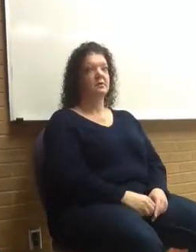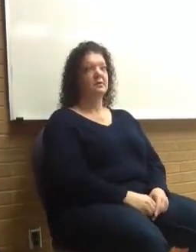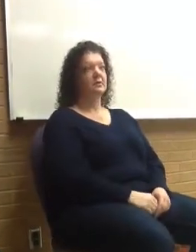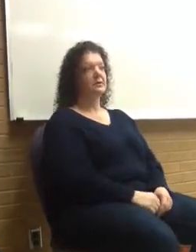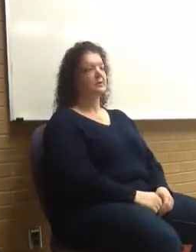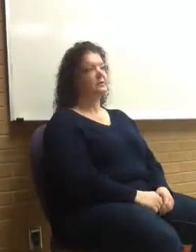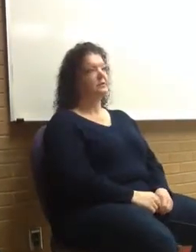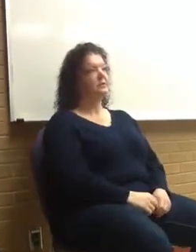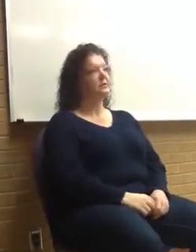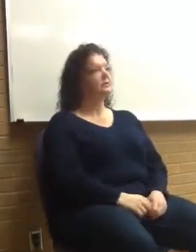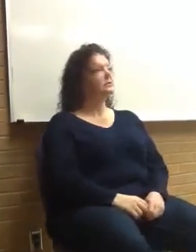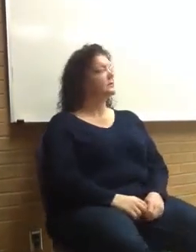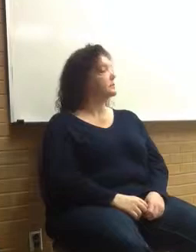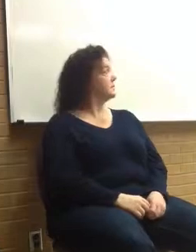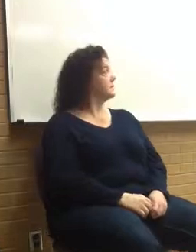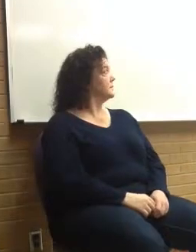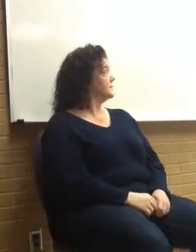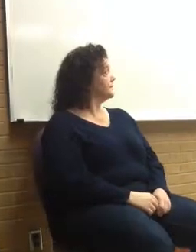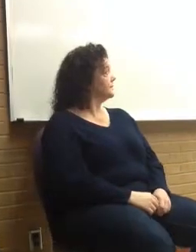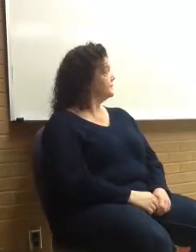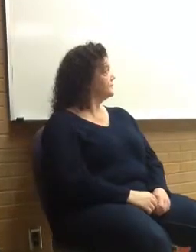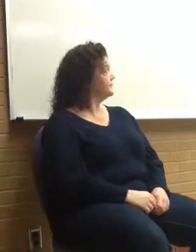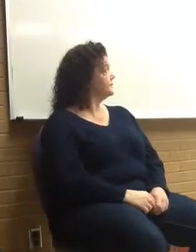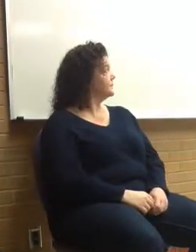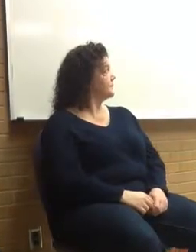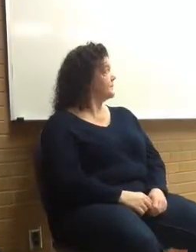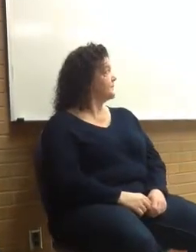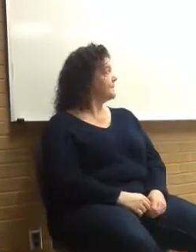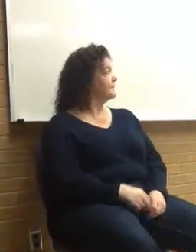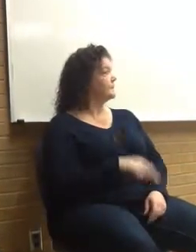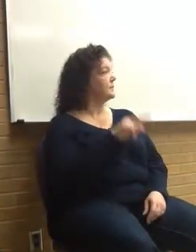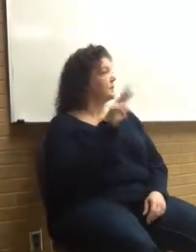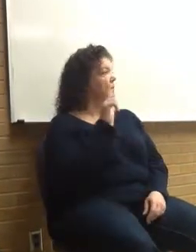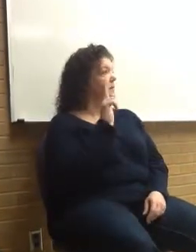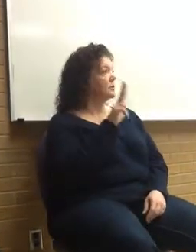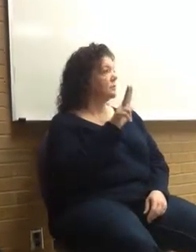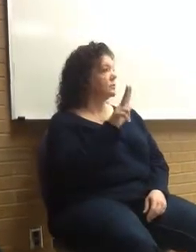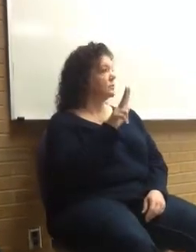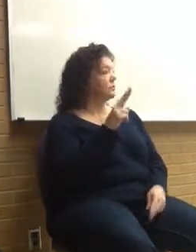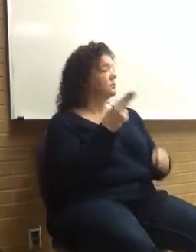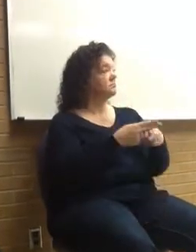Divisor. And finally, Lamore, 3 is?